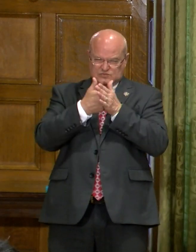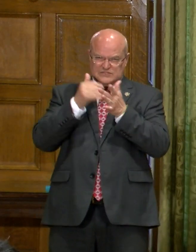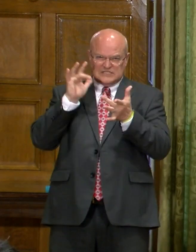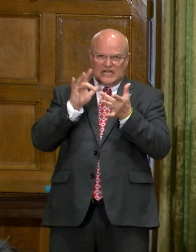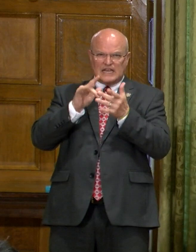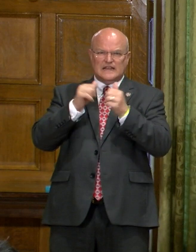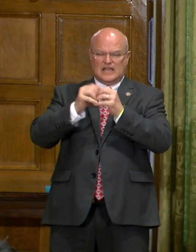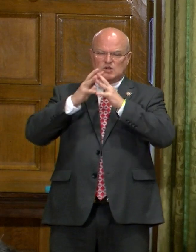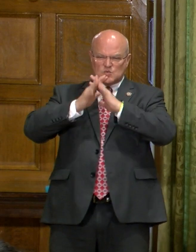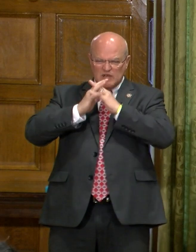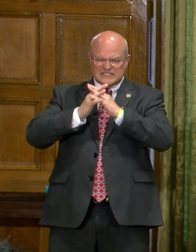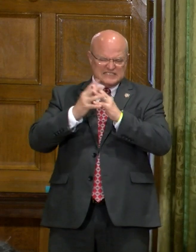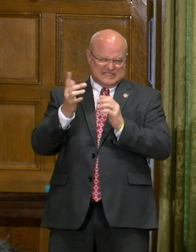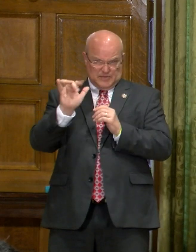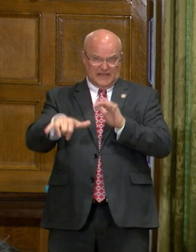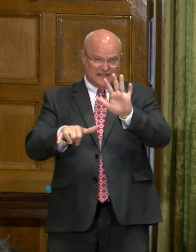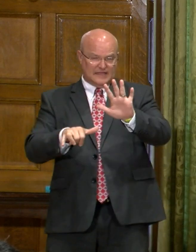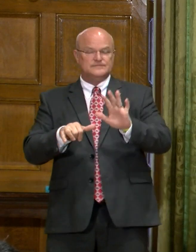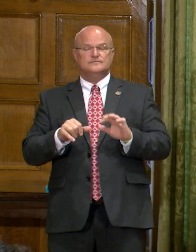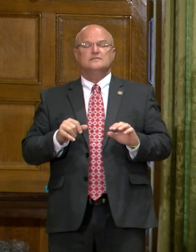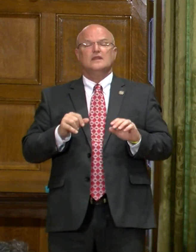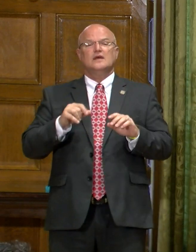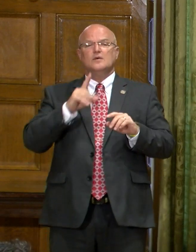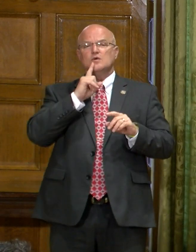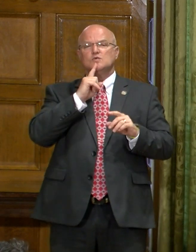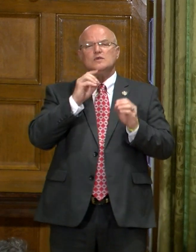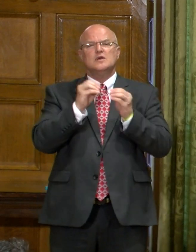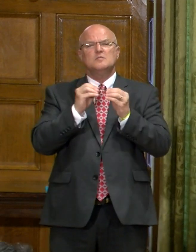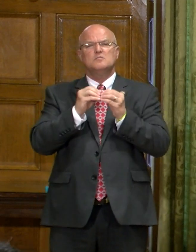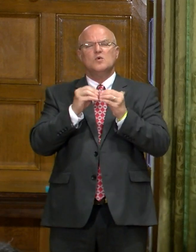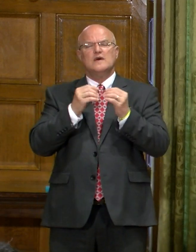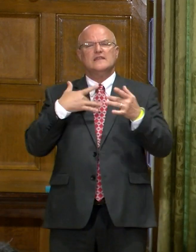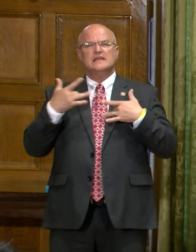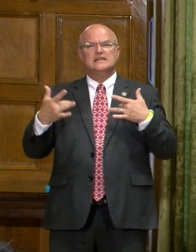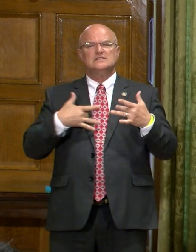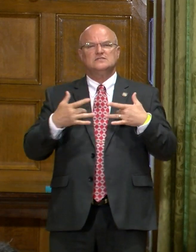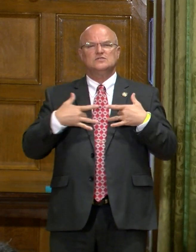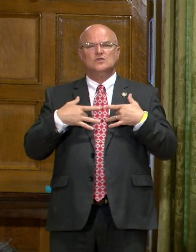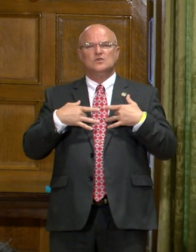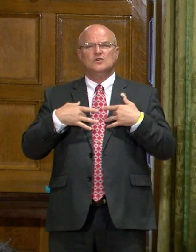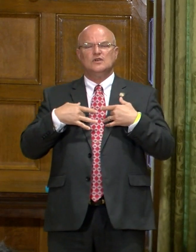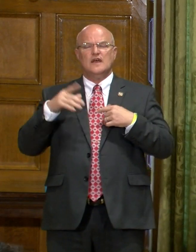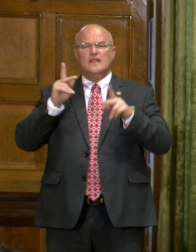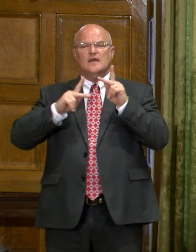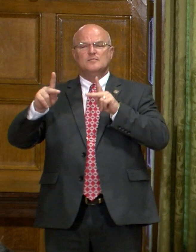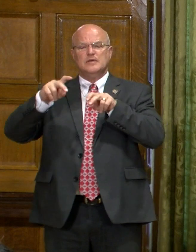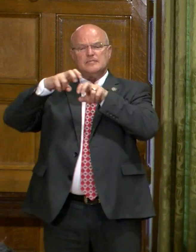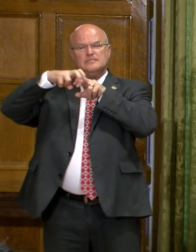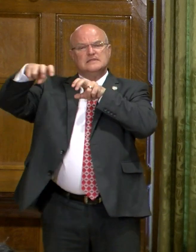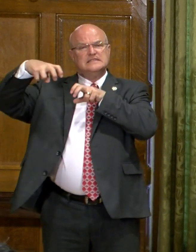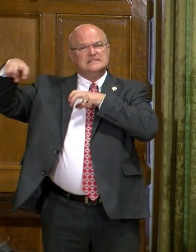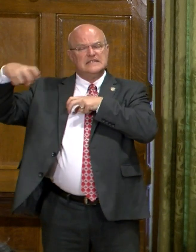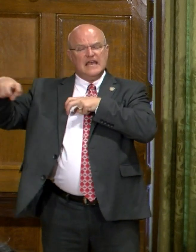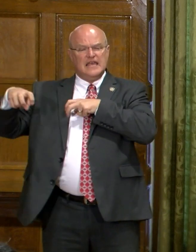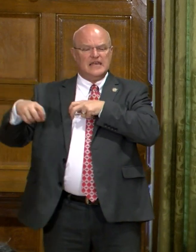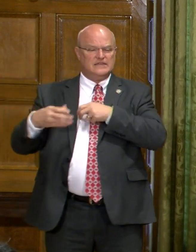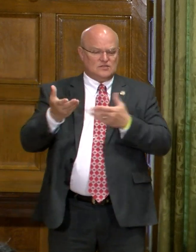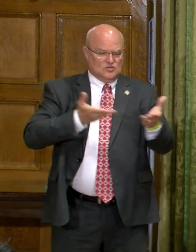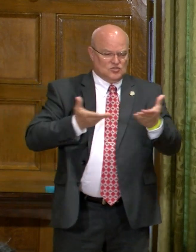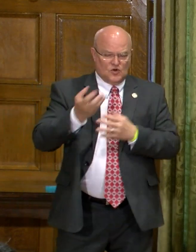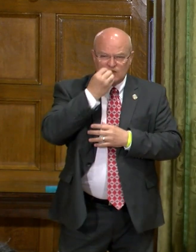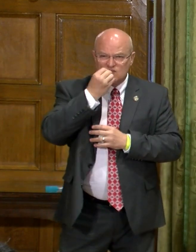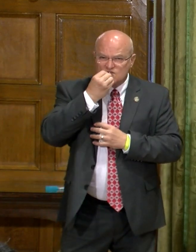contact like wrestling or something of that sort. It's really more the concern of the spectators and the concession stand and all these